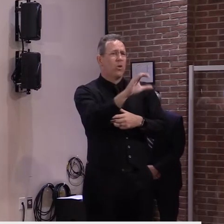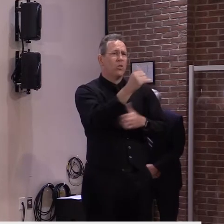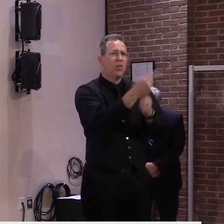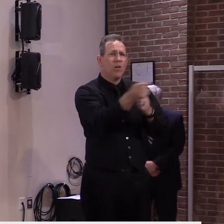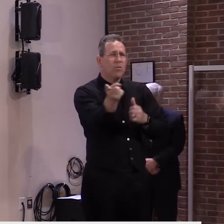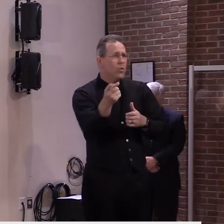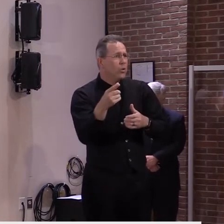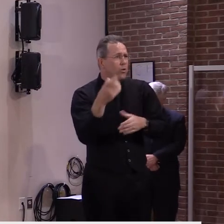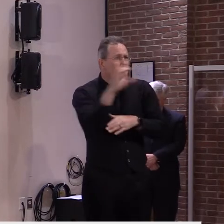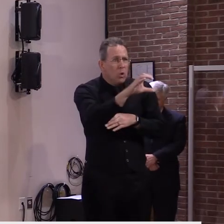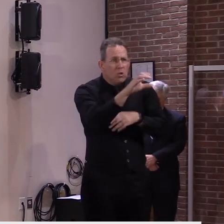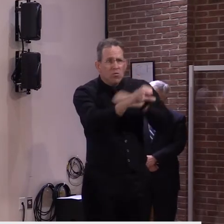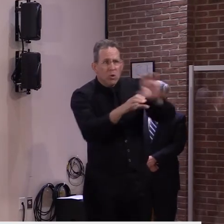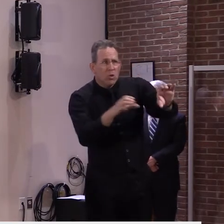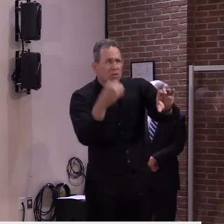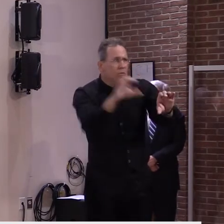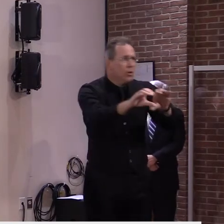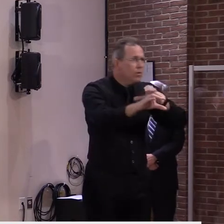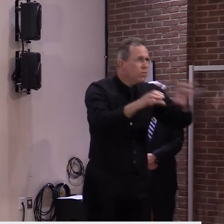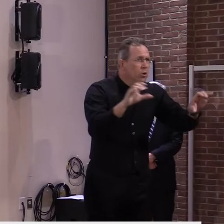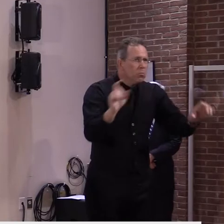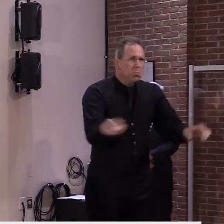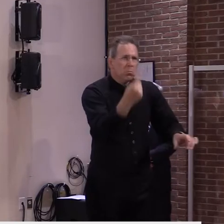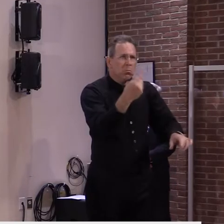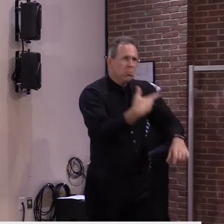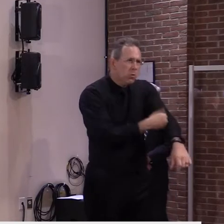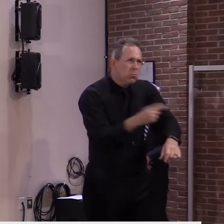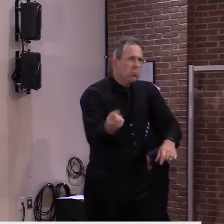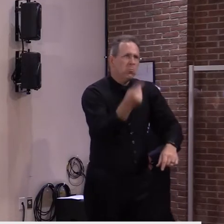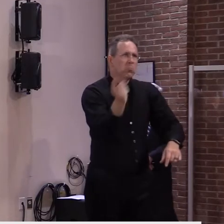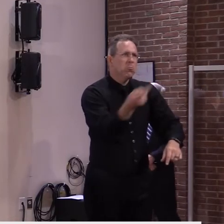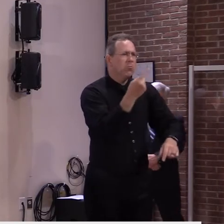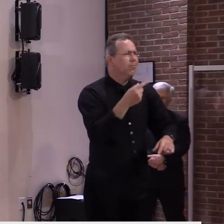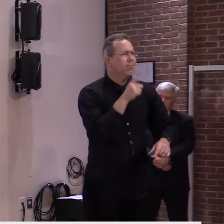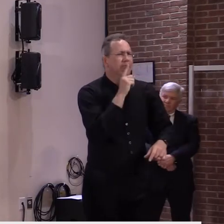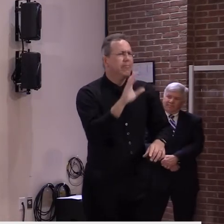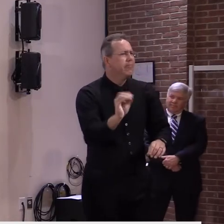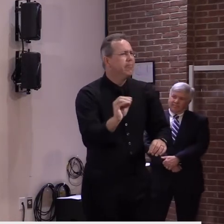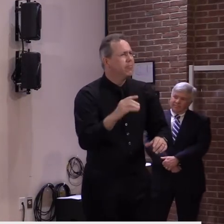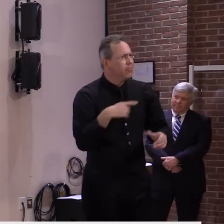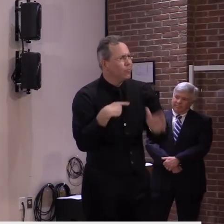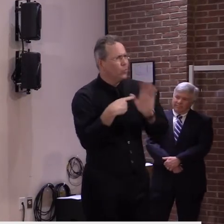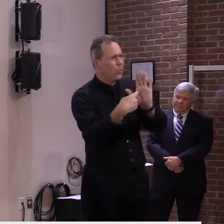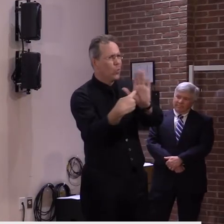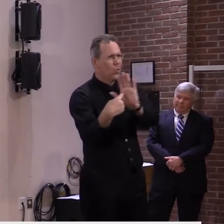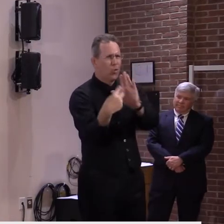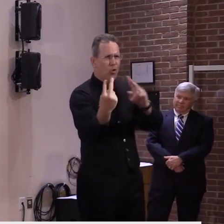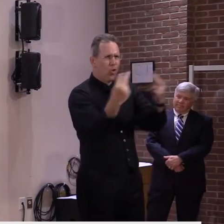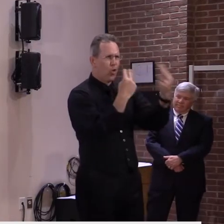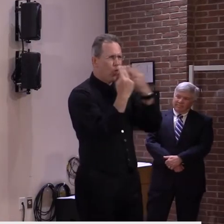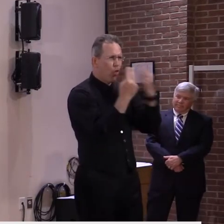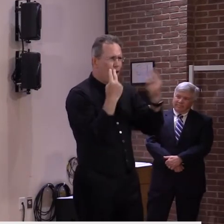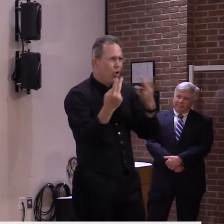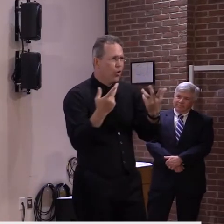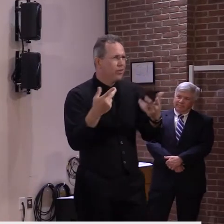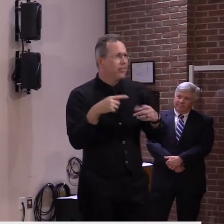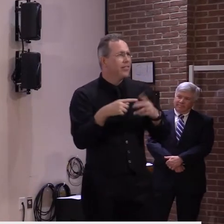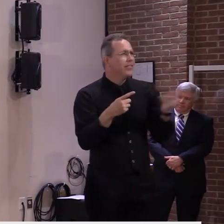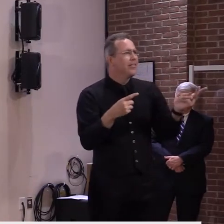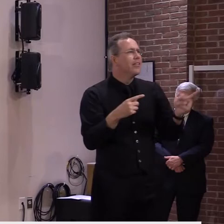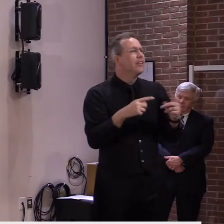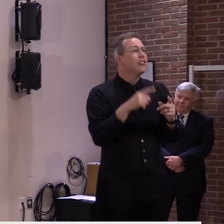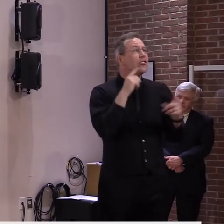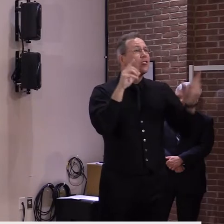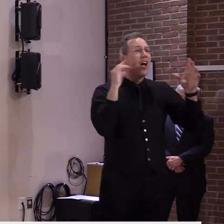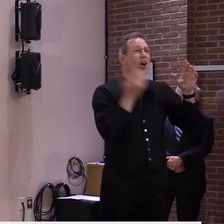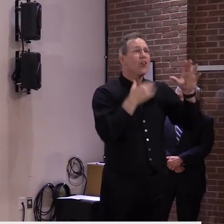again, we've done pretty well. When I look at, I think President Biden has set a goal of 70% by